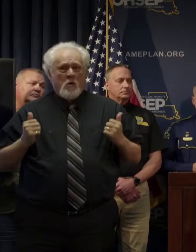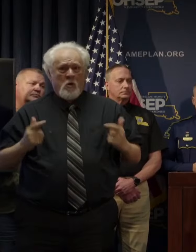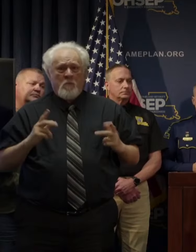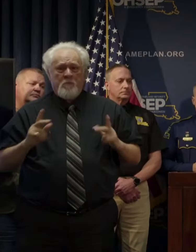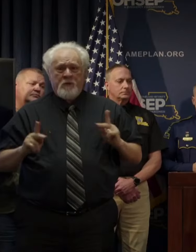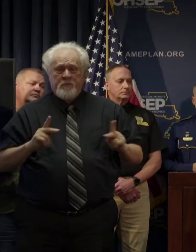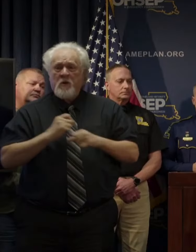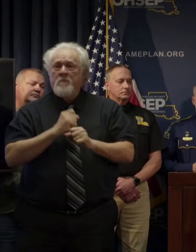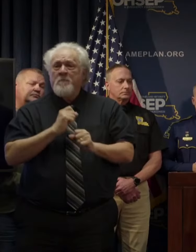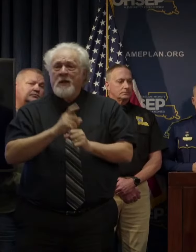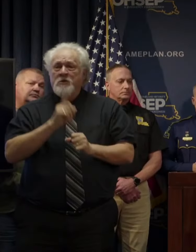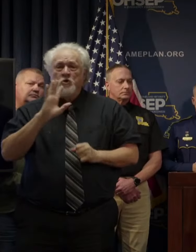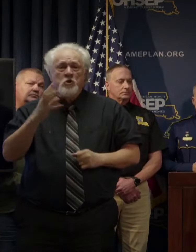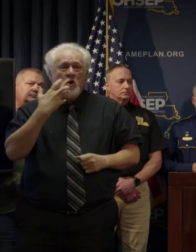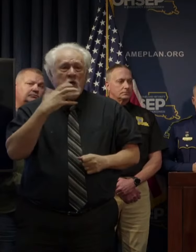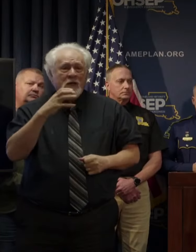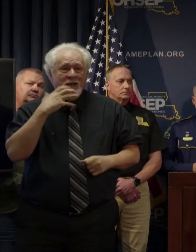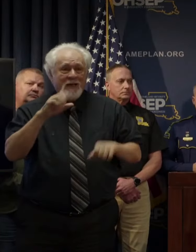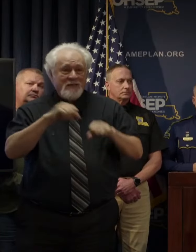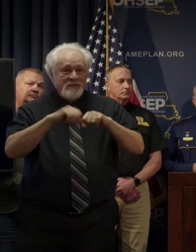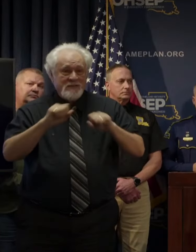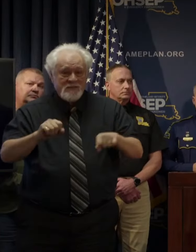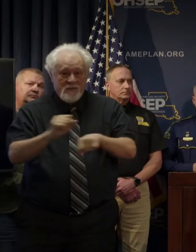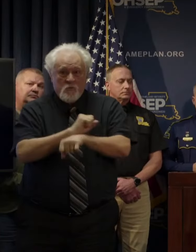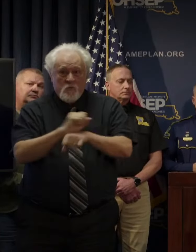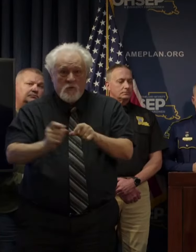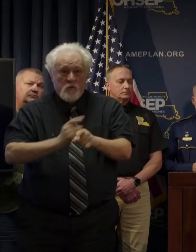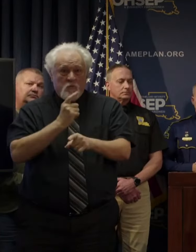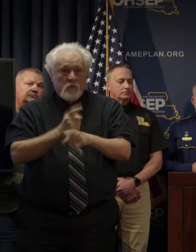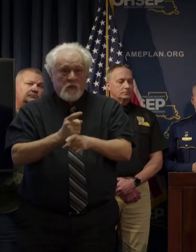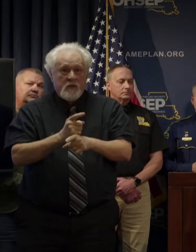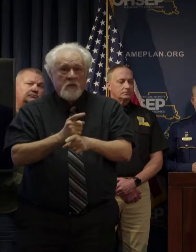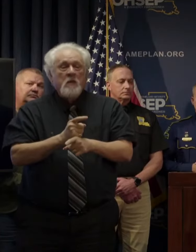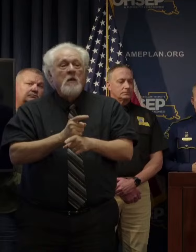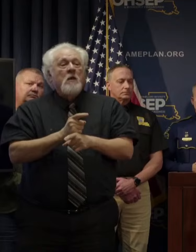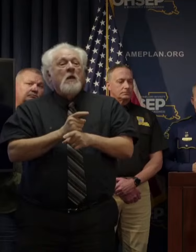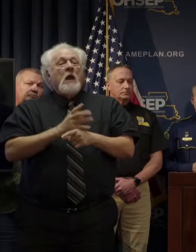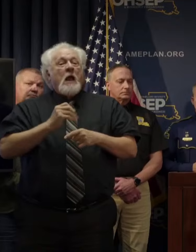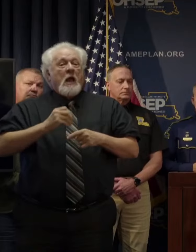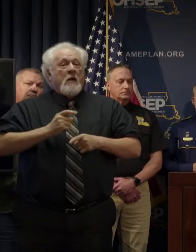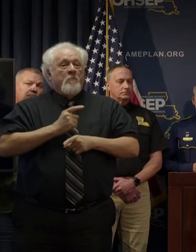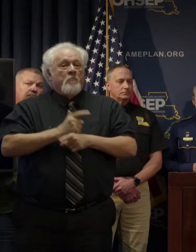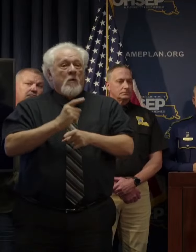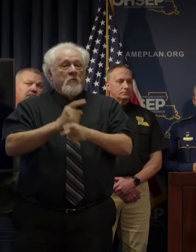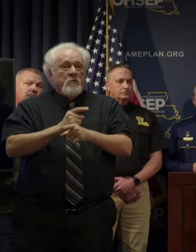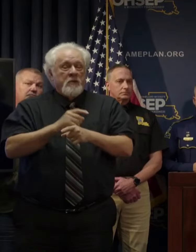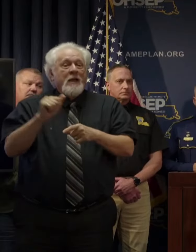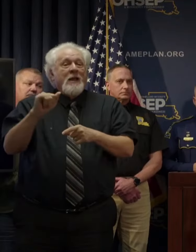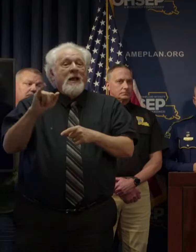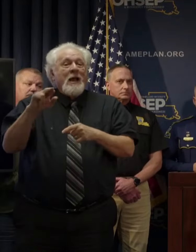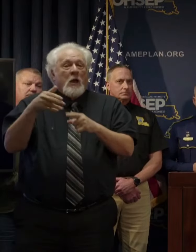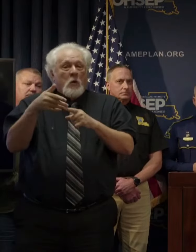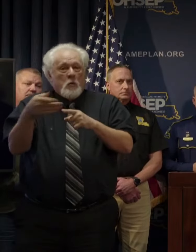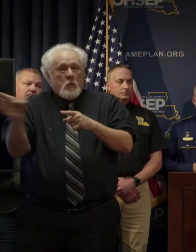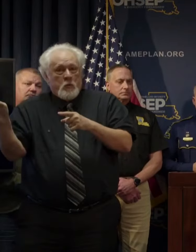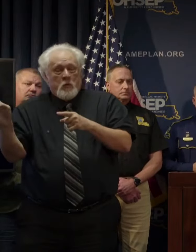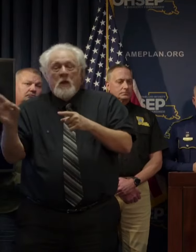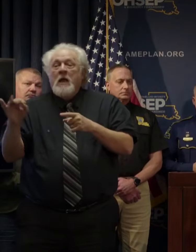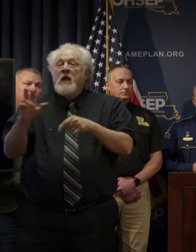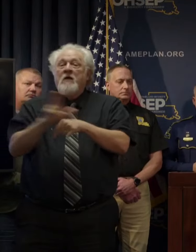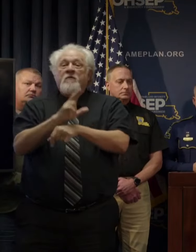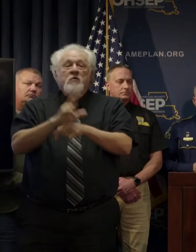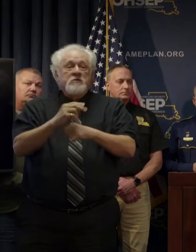to make sure that their heating systems are working properly and that they are properly ventilated. If you're using